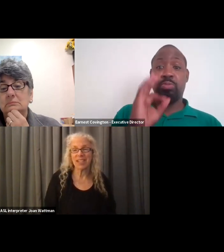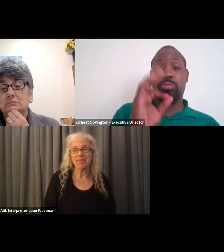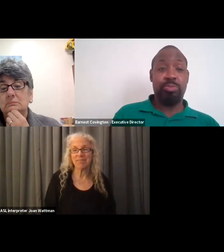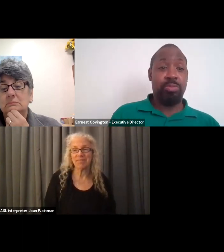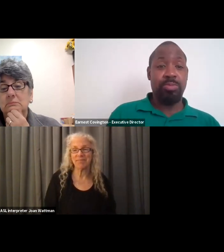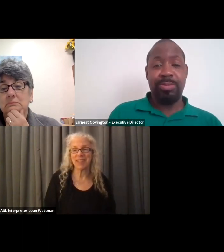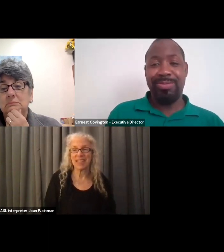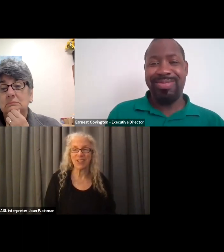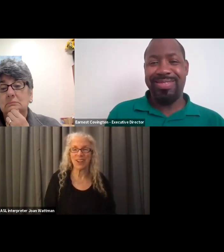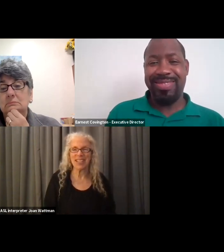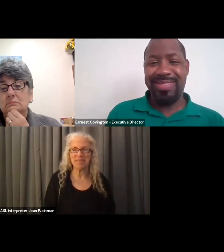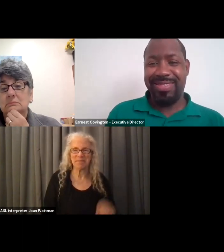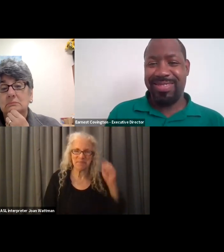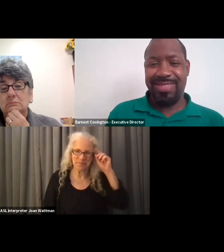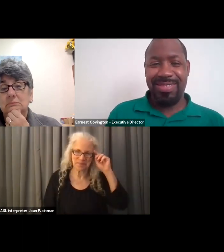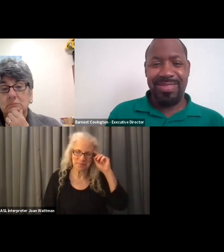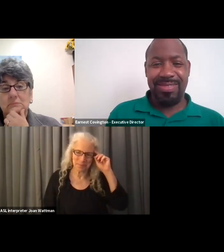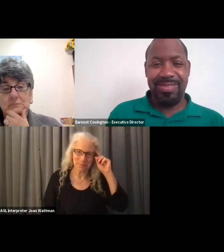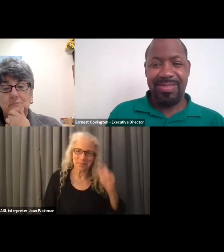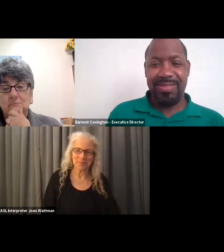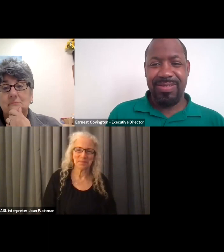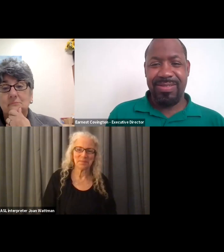All right, that sounds great.